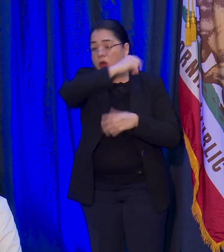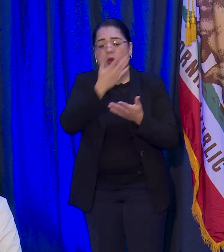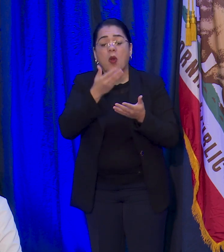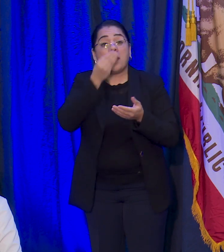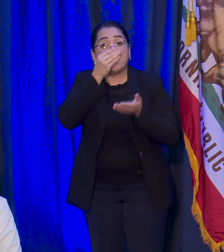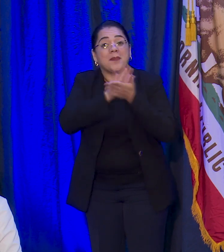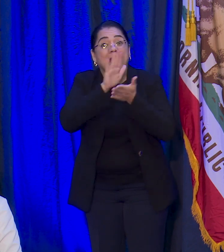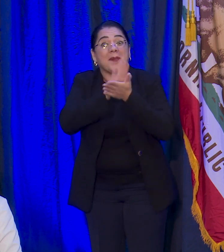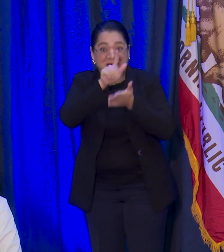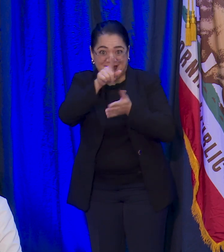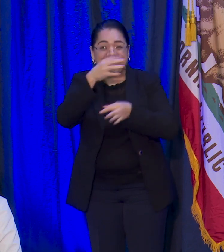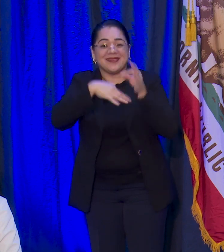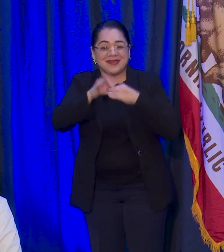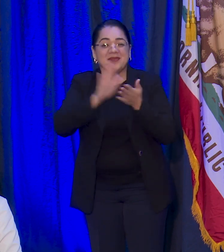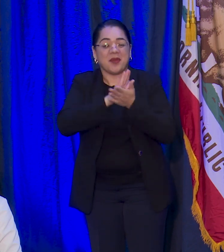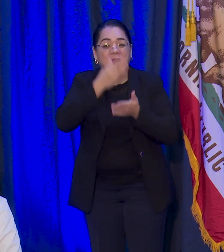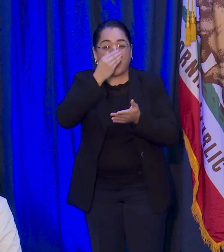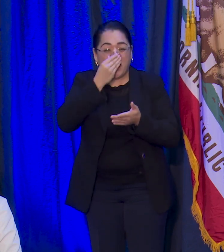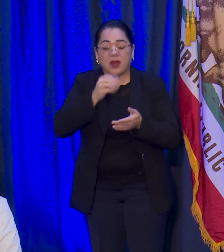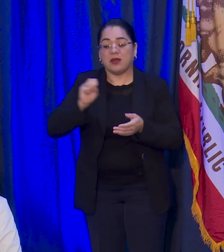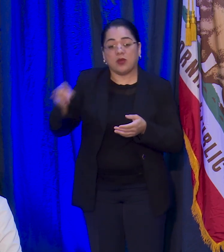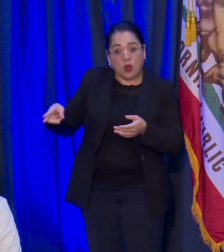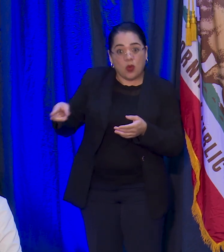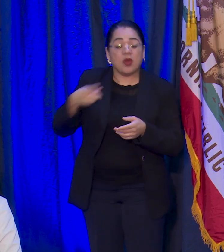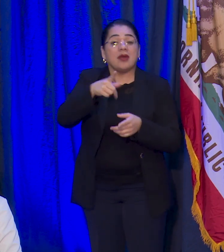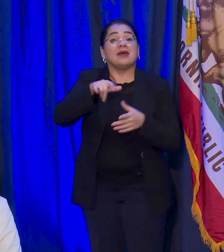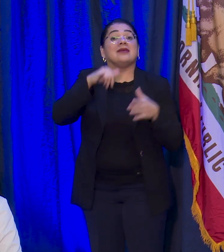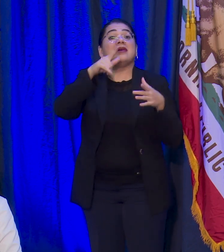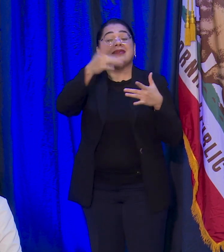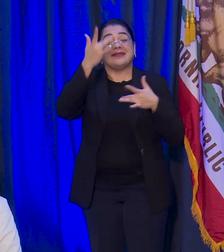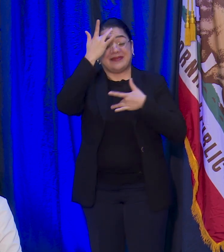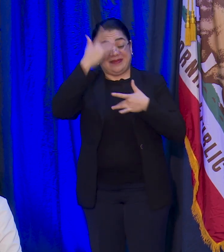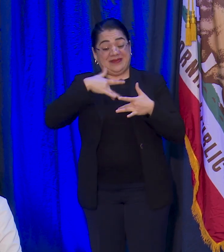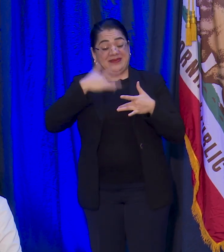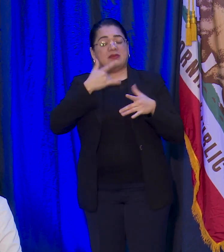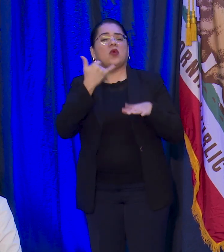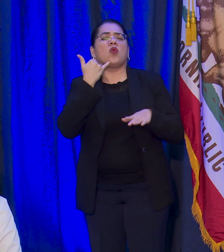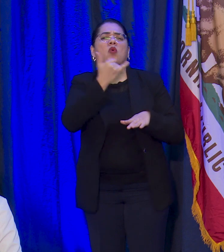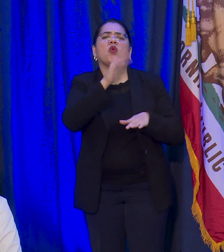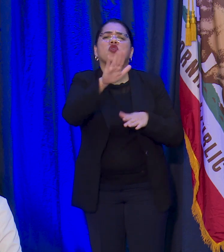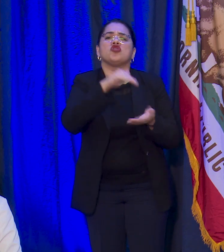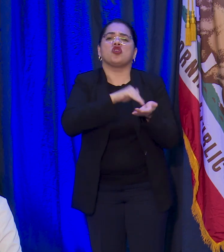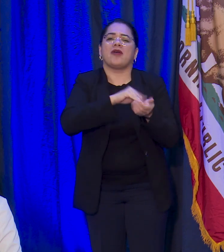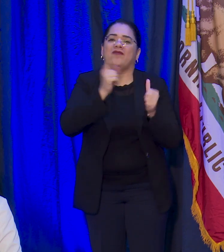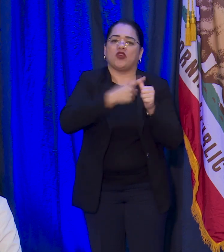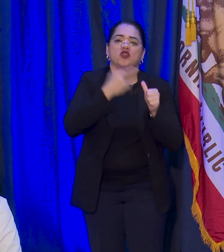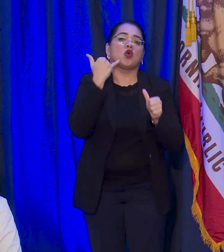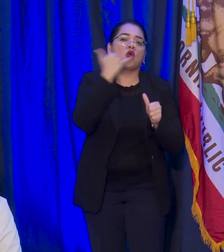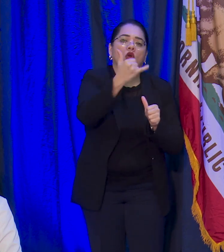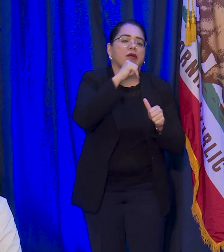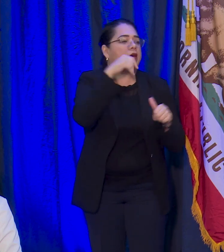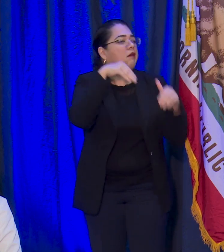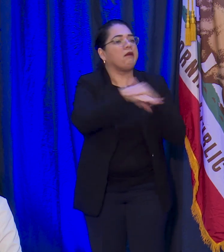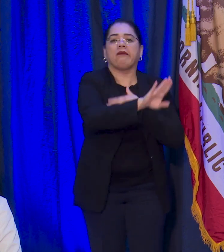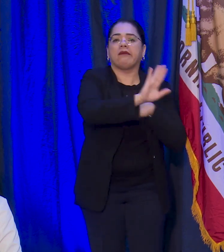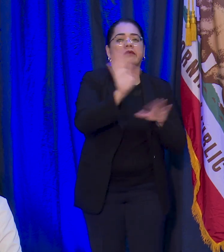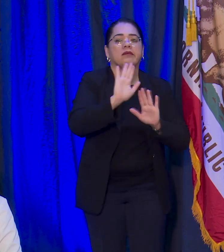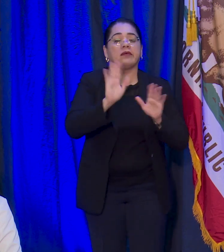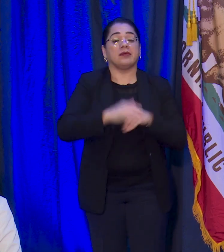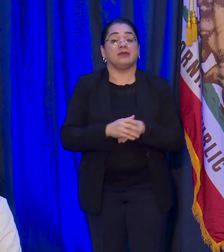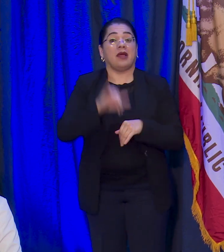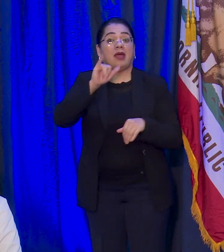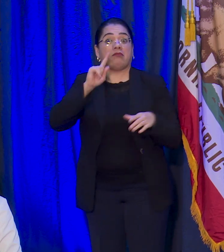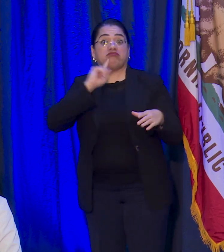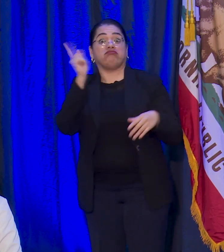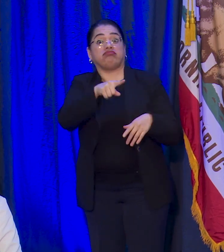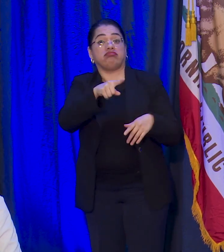home if you're sick and contact your local physician or doctor. And the order is also clear. We know that there